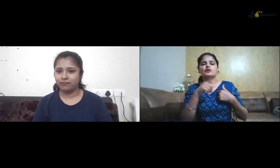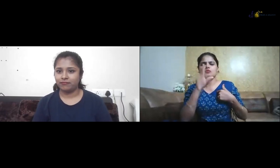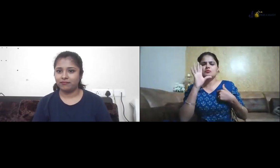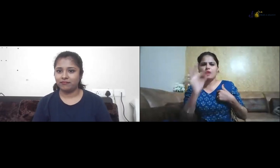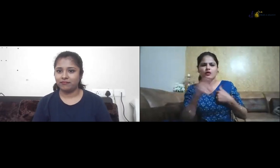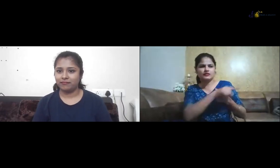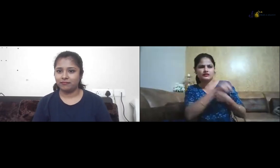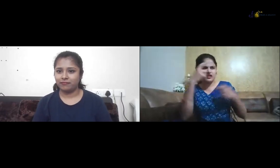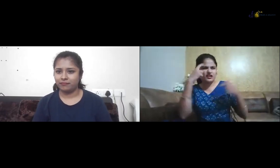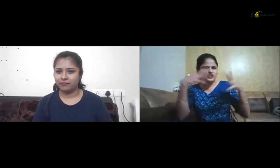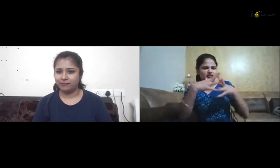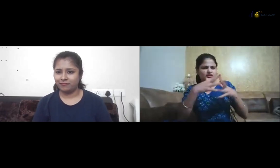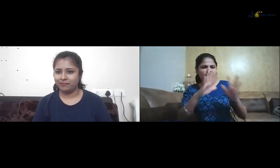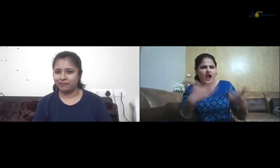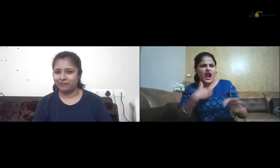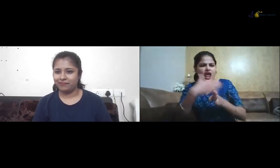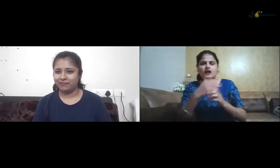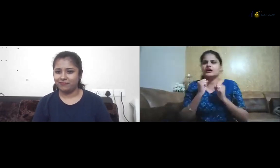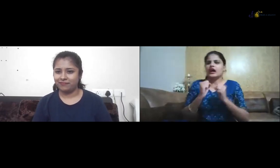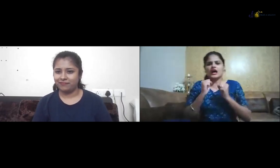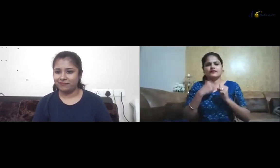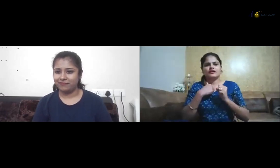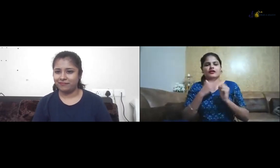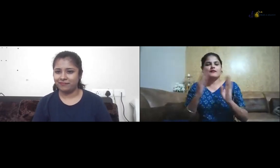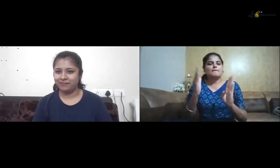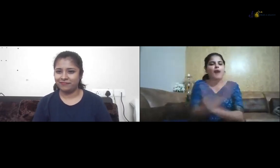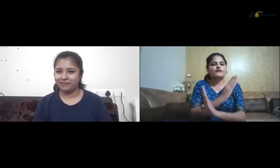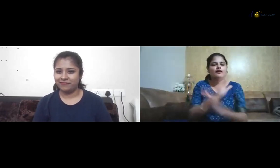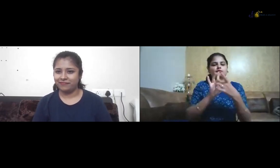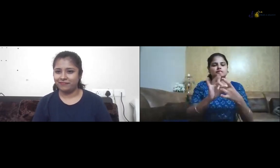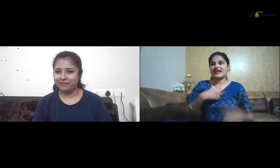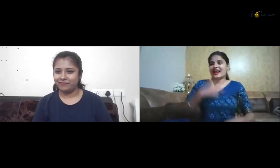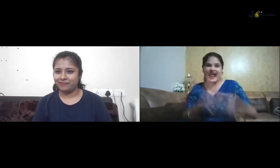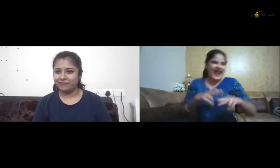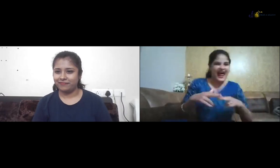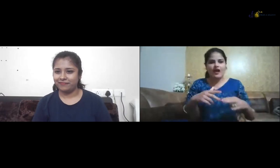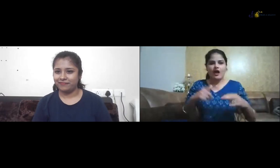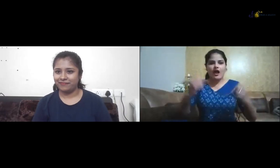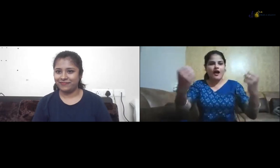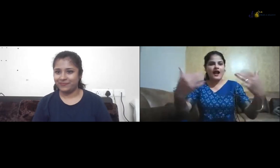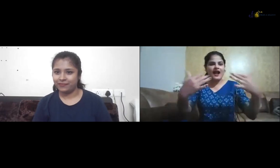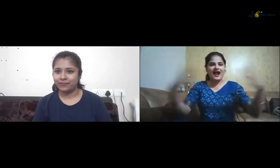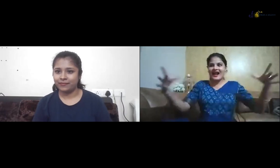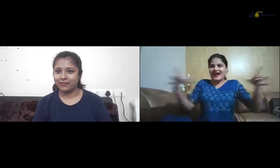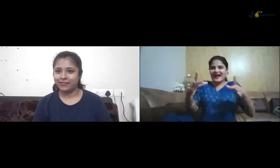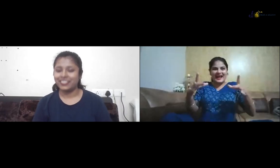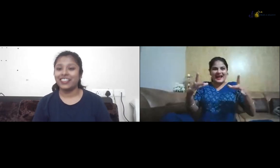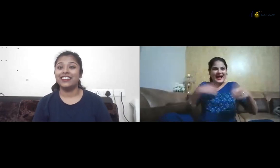people, no? So that the thing is more important, how we can share things with them. So it's better if you